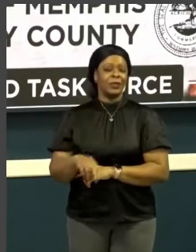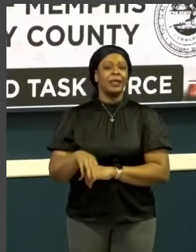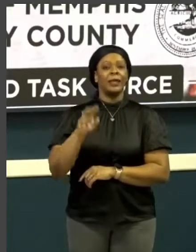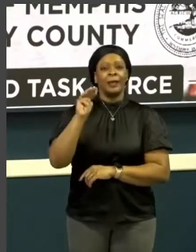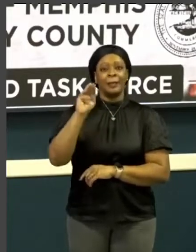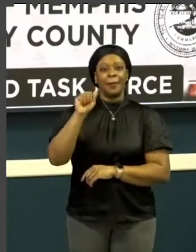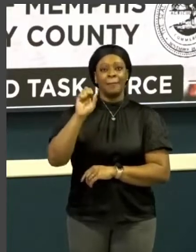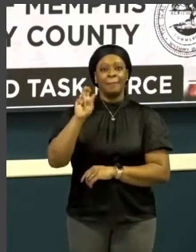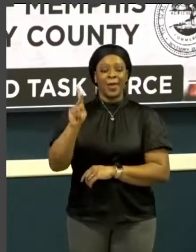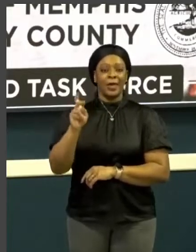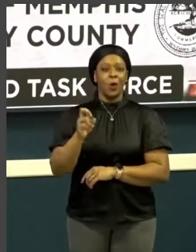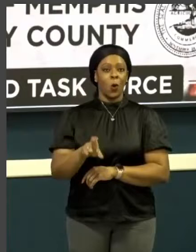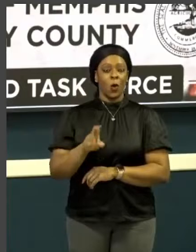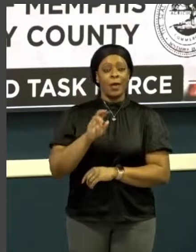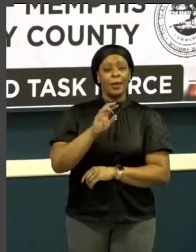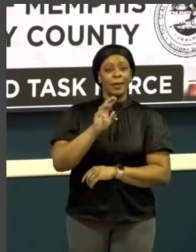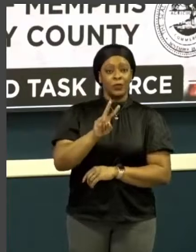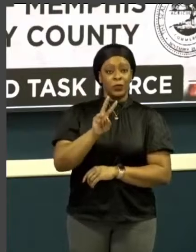901-222-MASK or